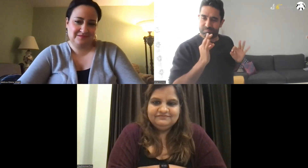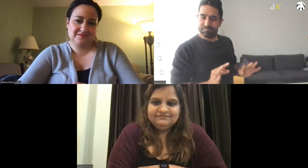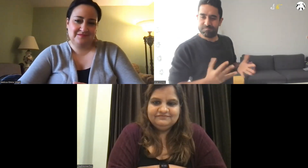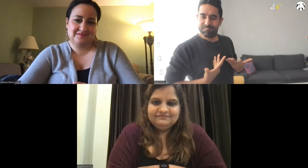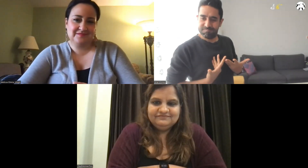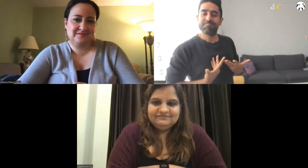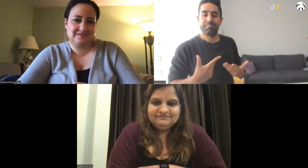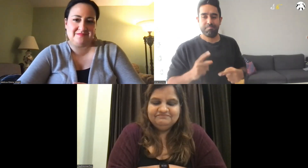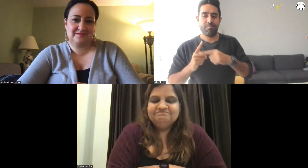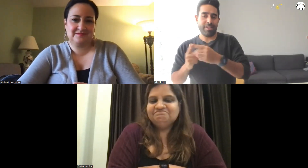So, yeah.